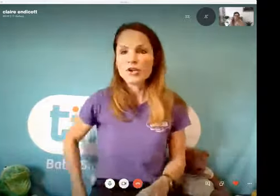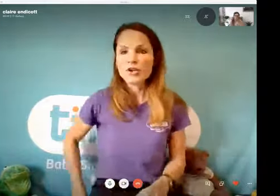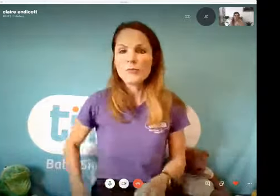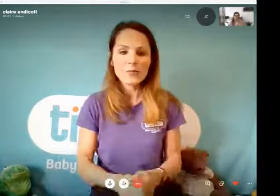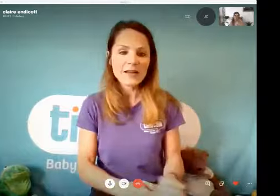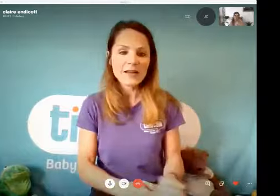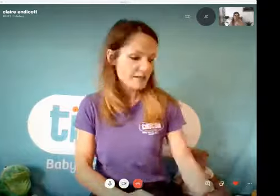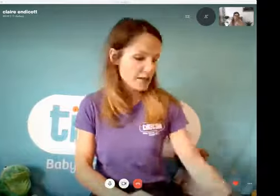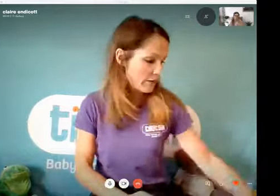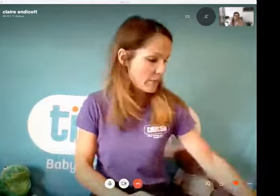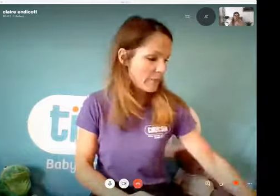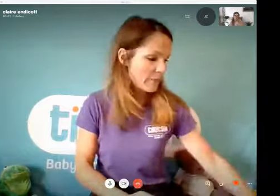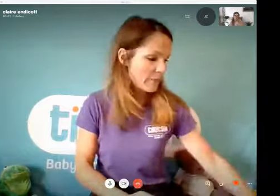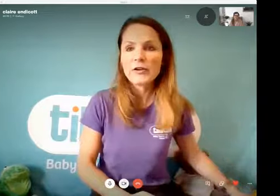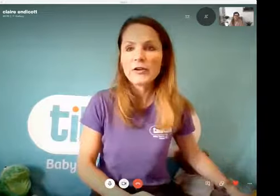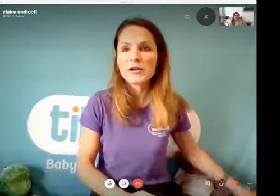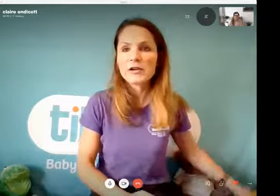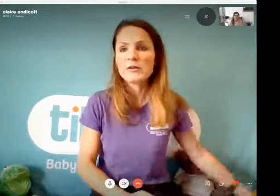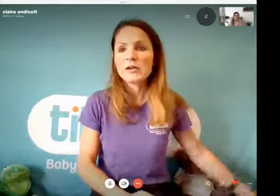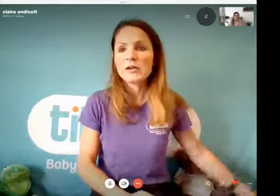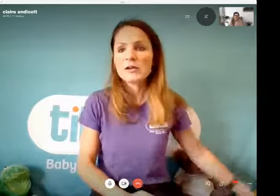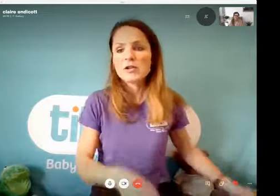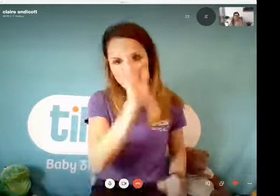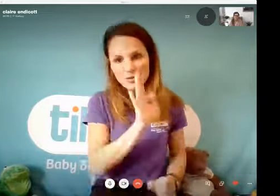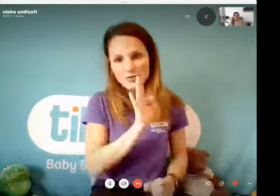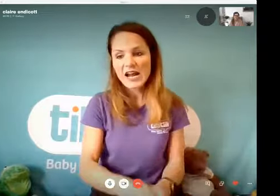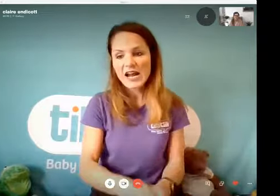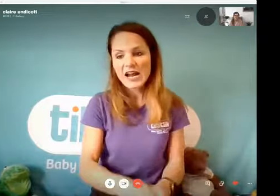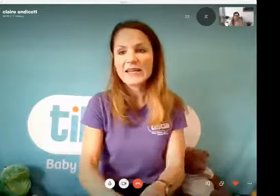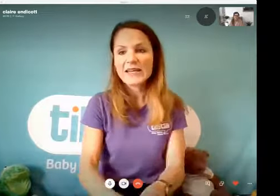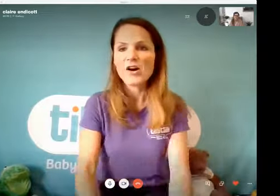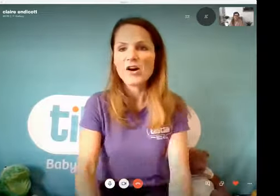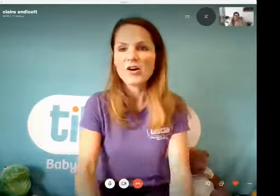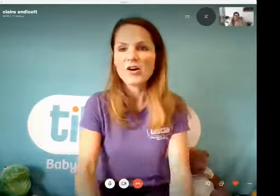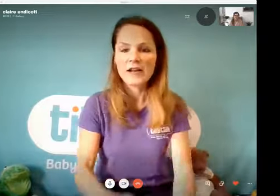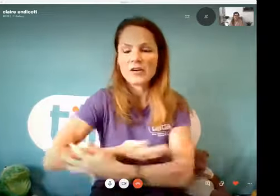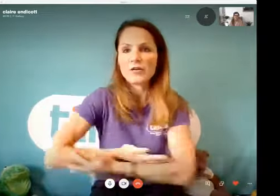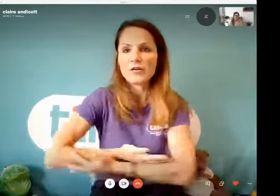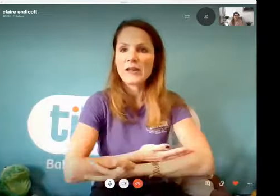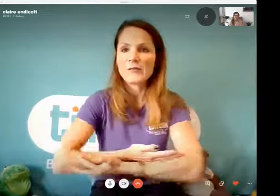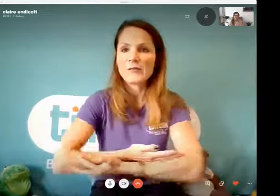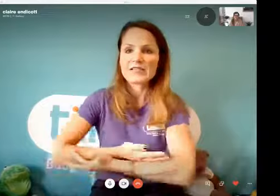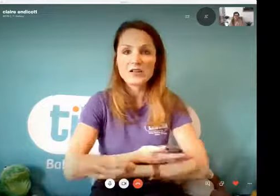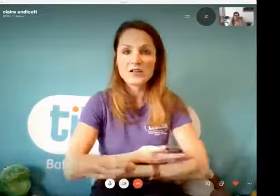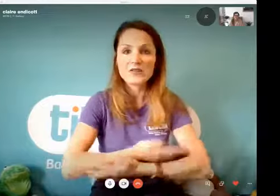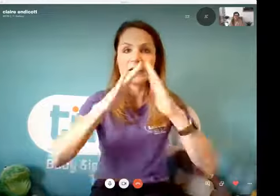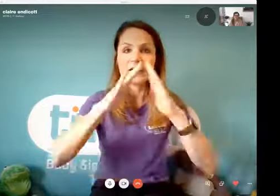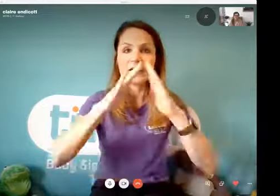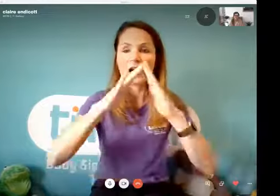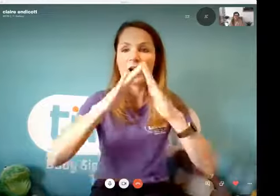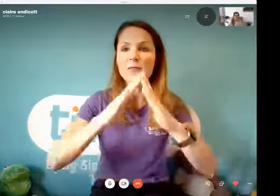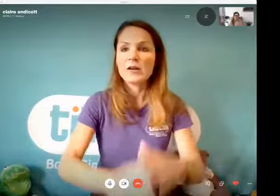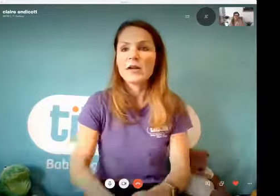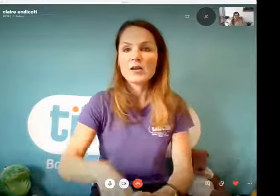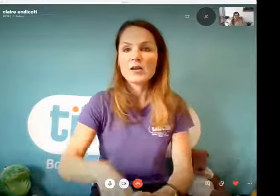that time up, I hope. So don't be too sad. It is hard having a new baby, especially if you are at home. So lots of walks